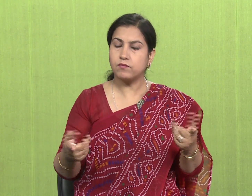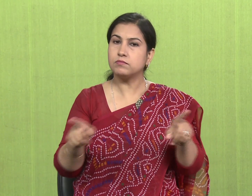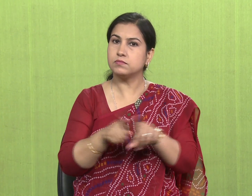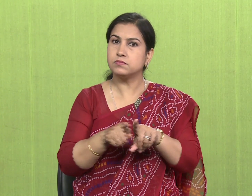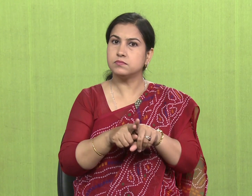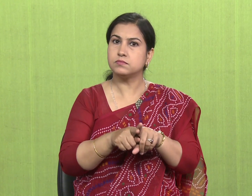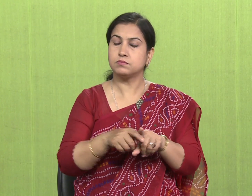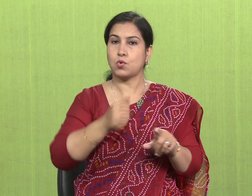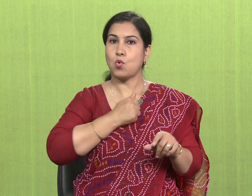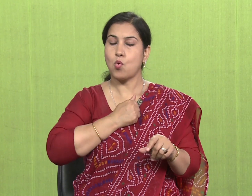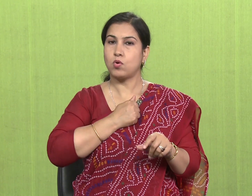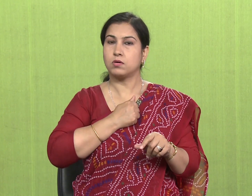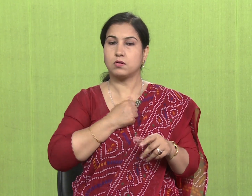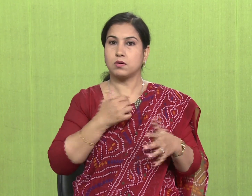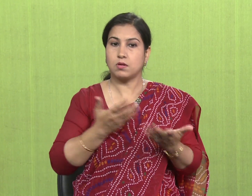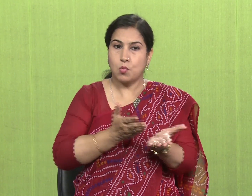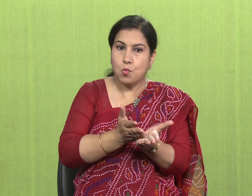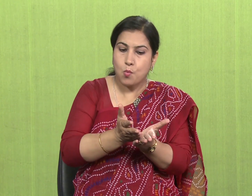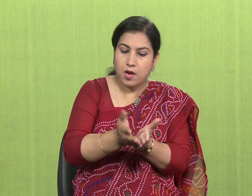in harmony with nature.